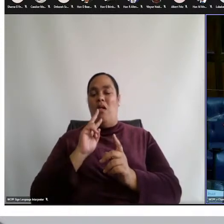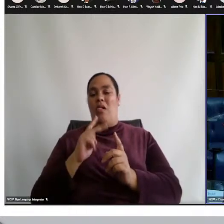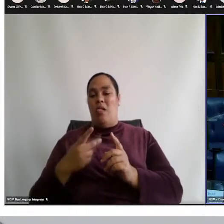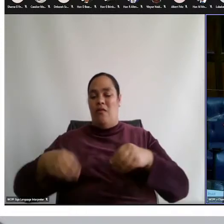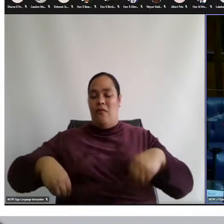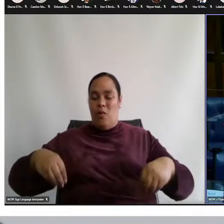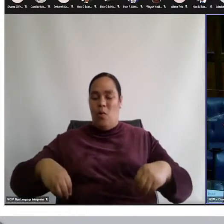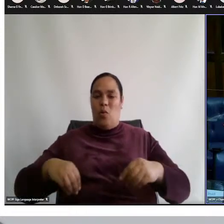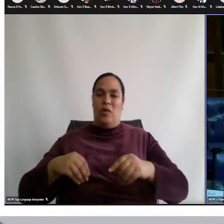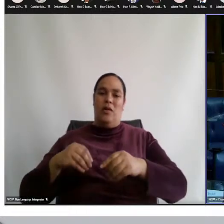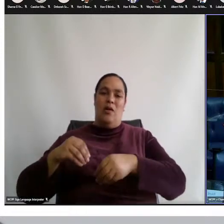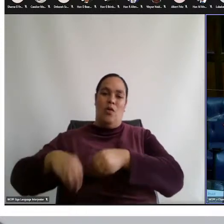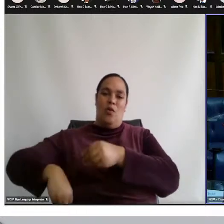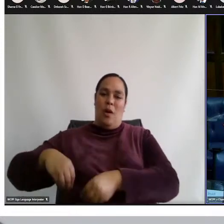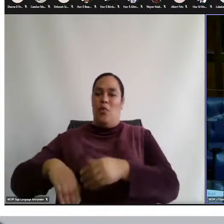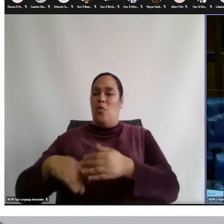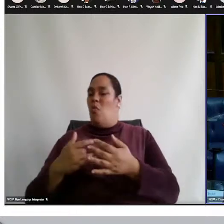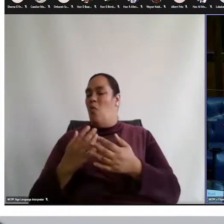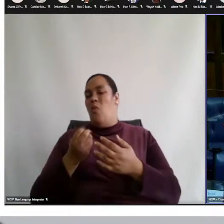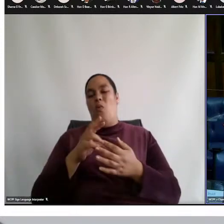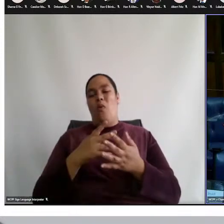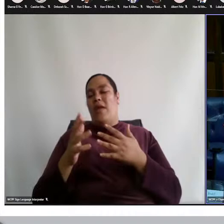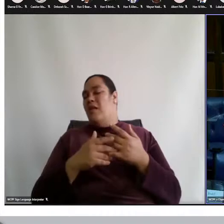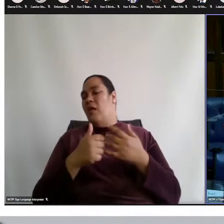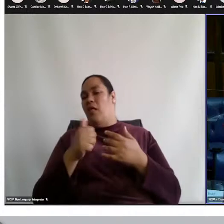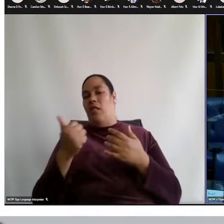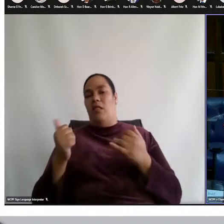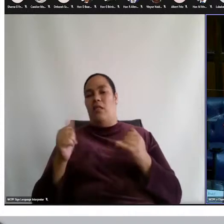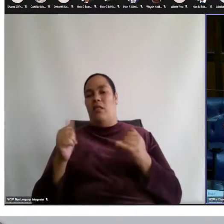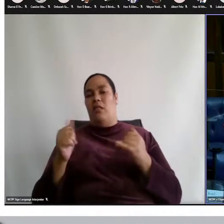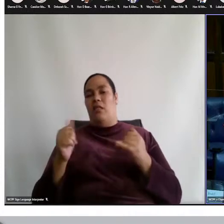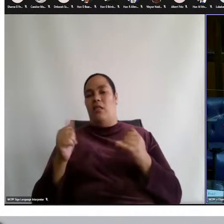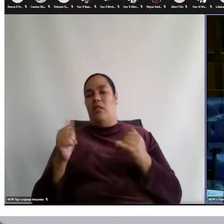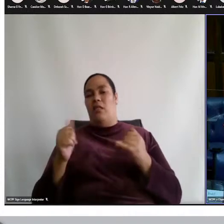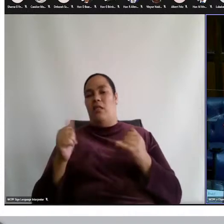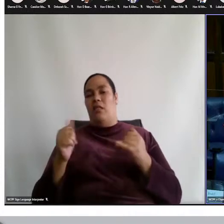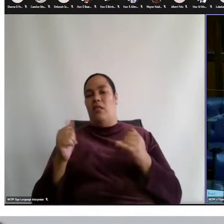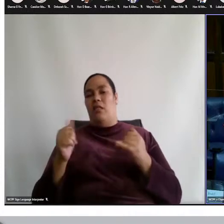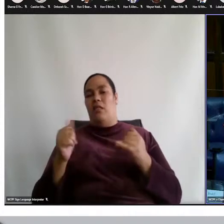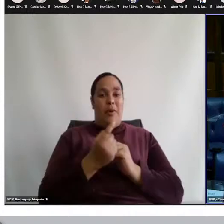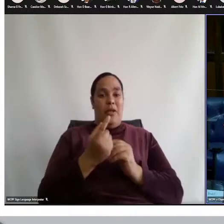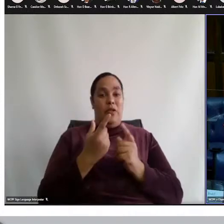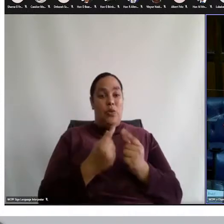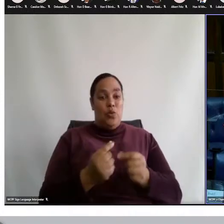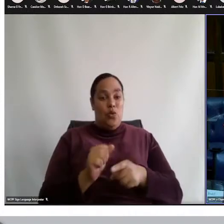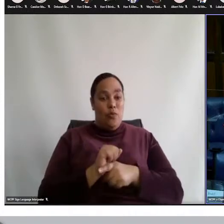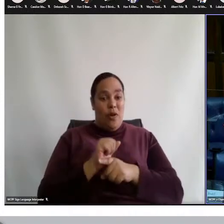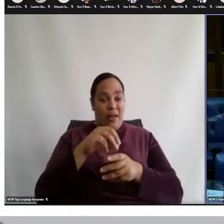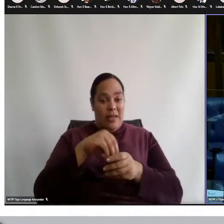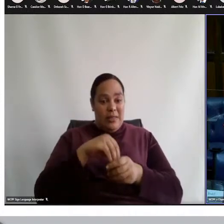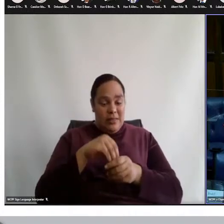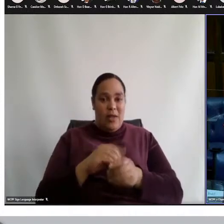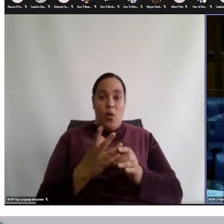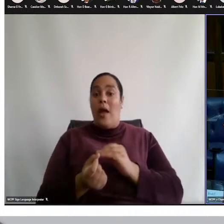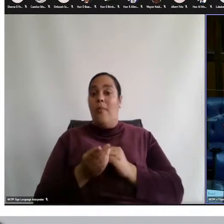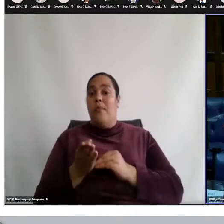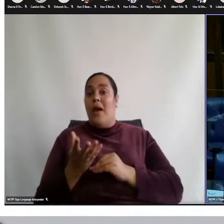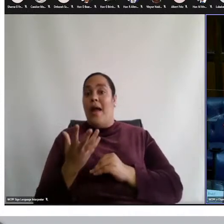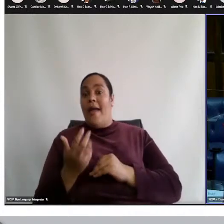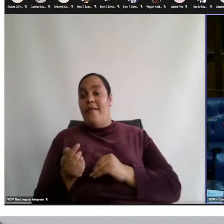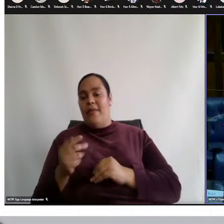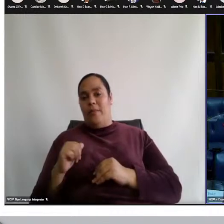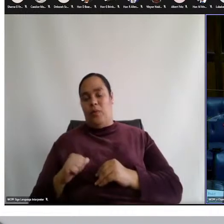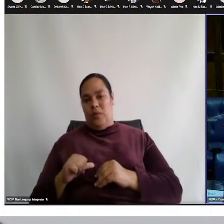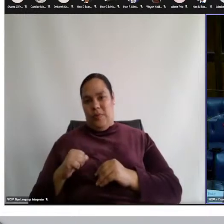corruption, or any other serious malpractice has occurred or is occurring in that municipality. And